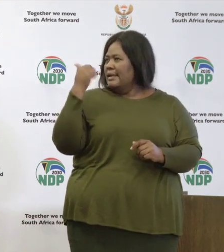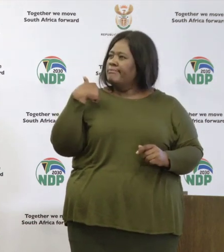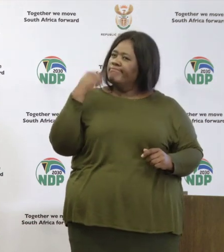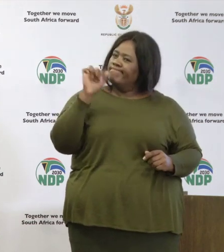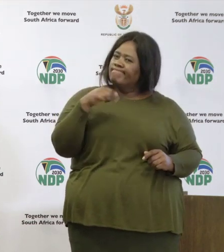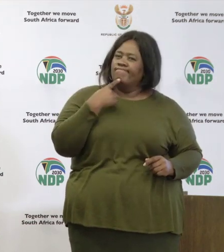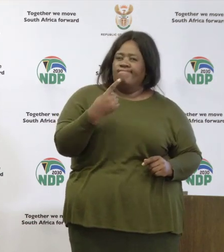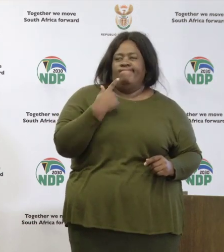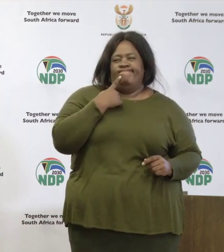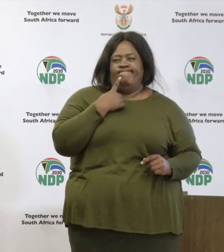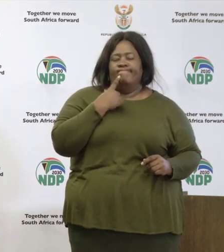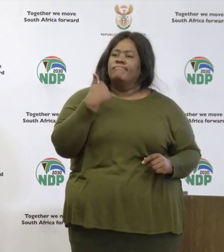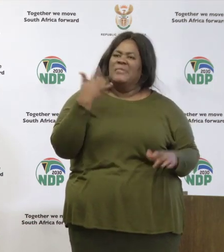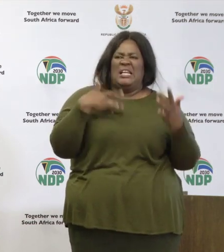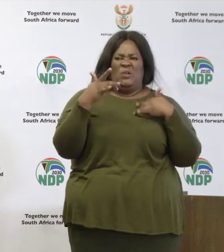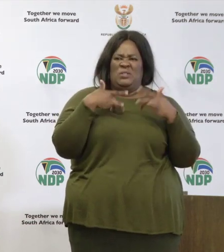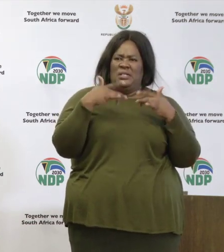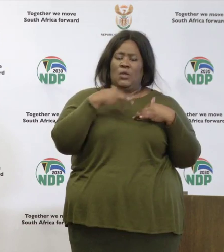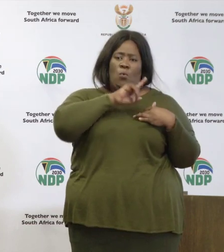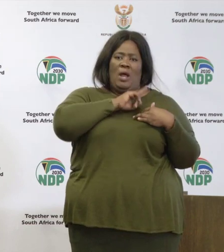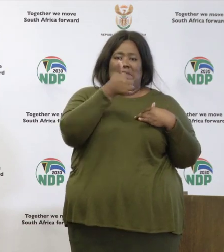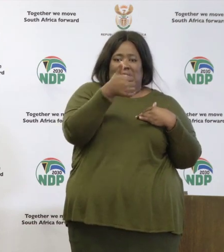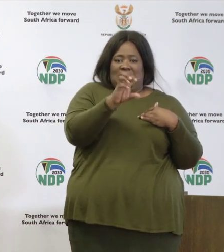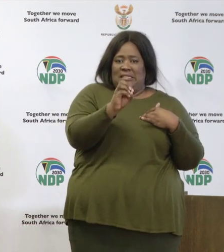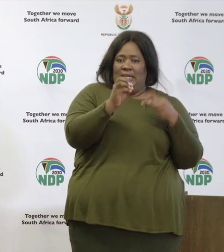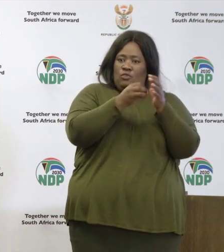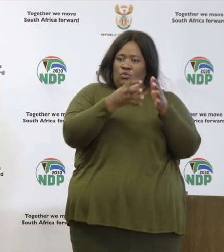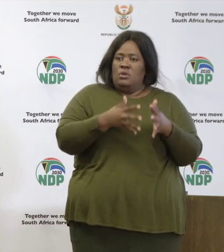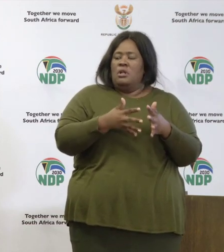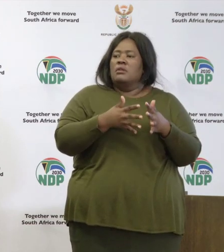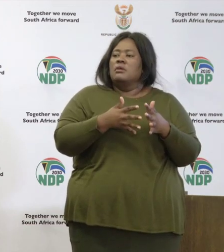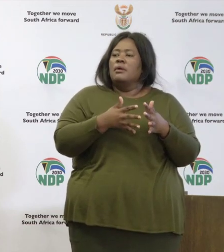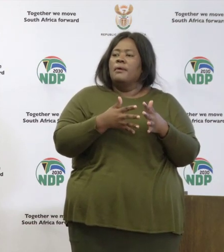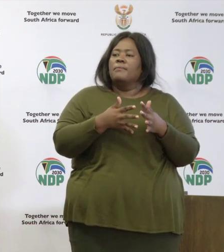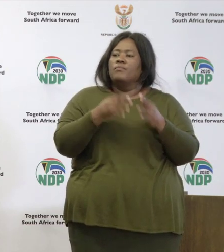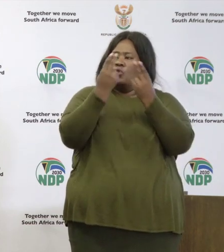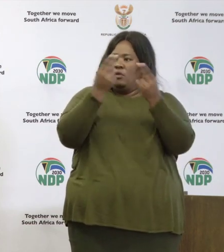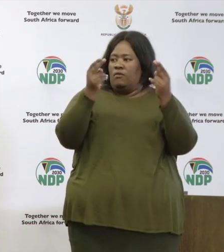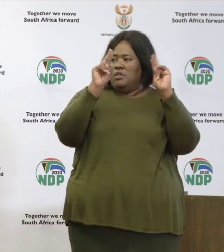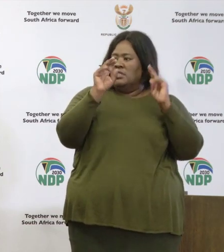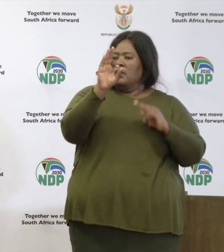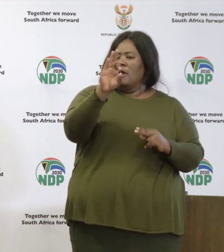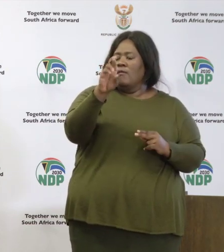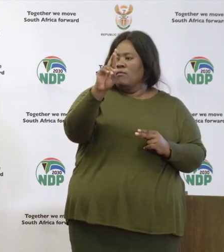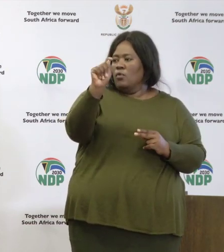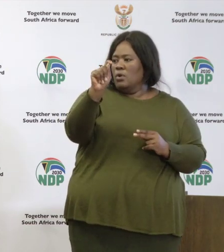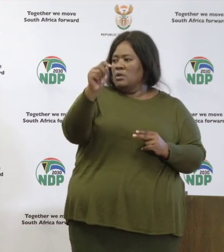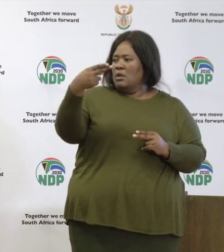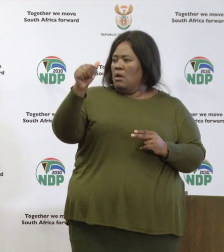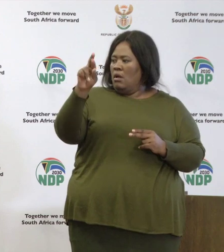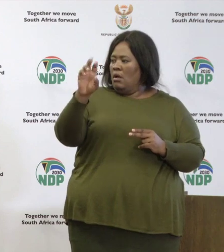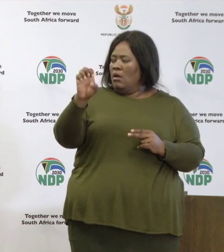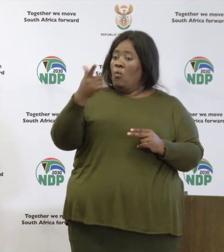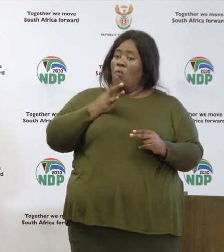in Velase that there were 60 students at the University of Fort Hare who were demanding to remain in the institution. When